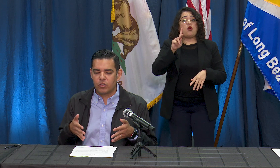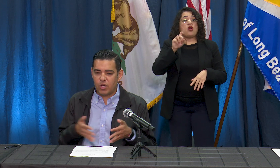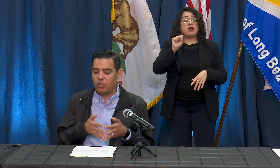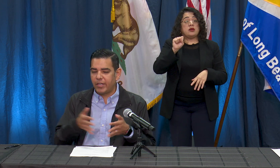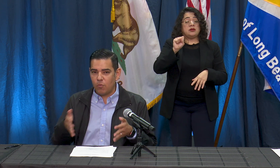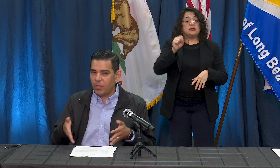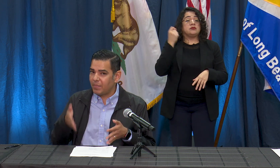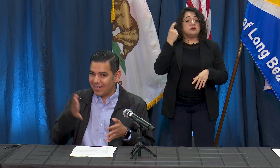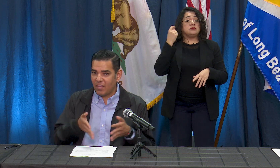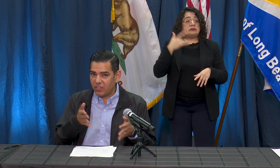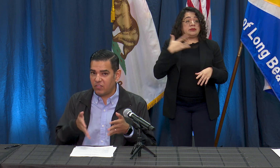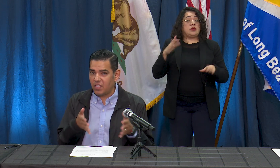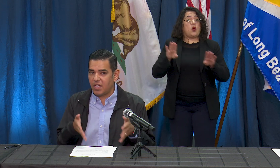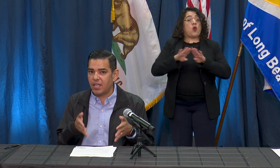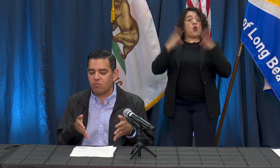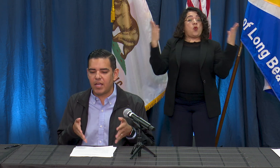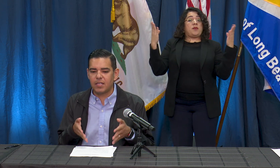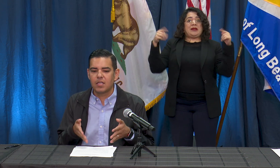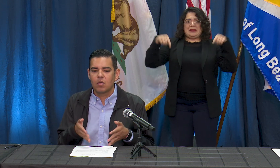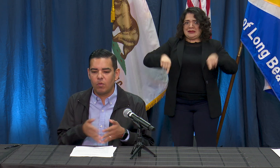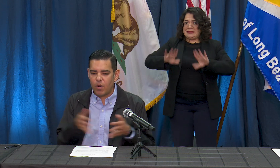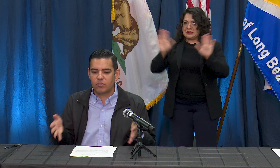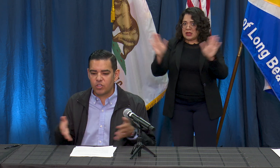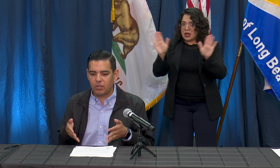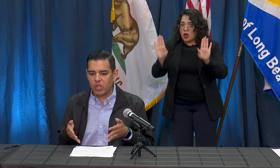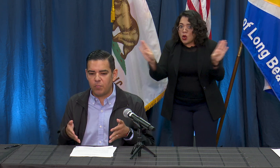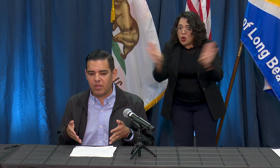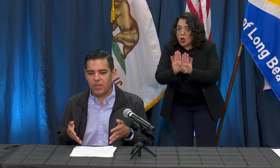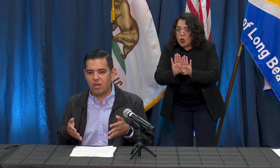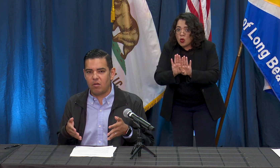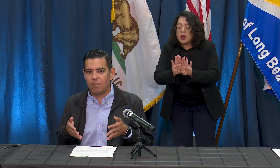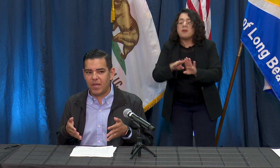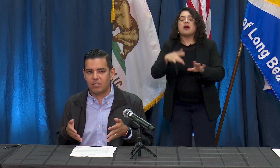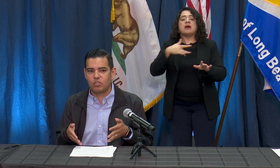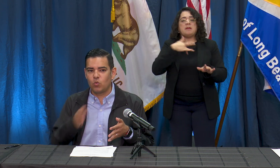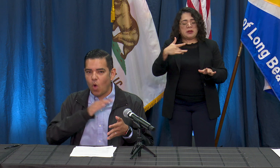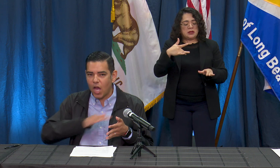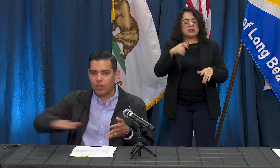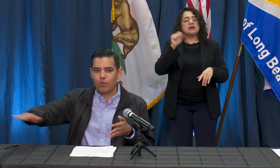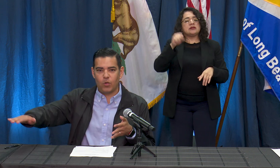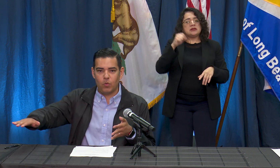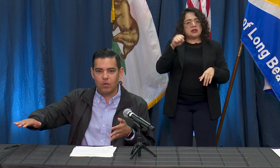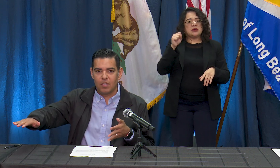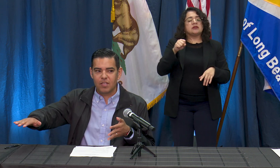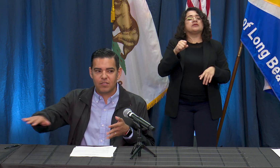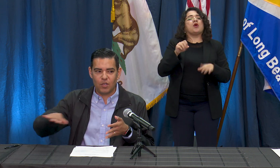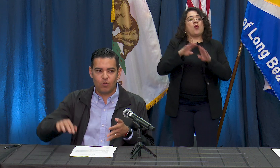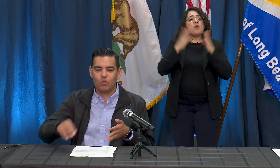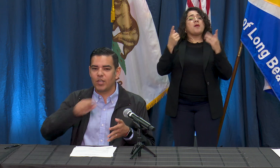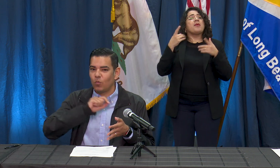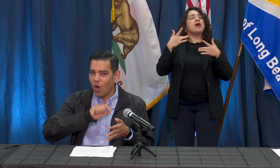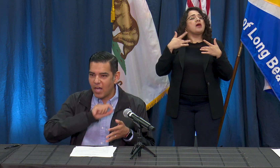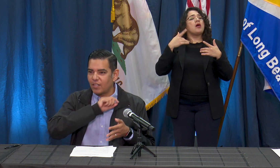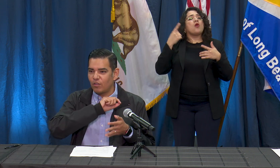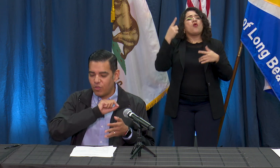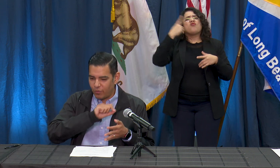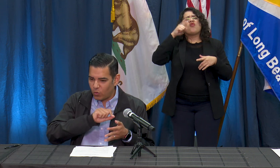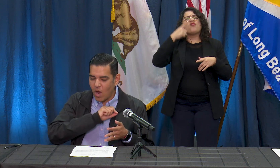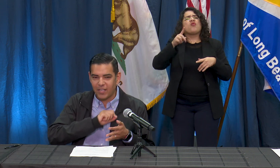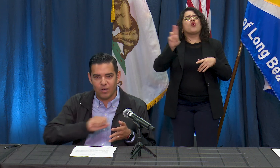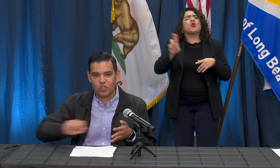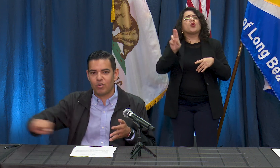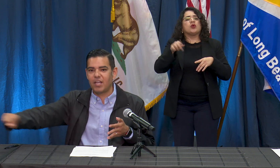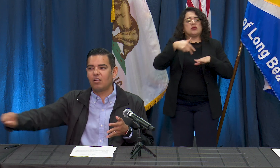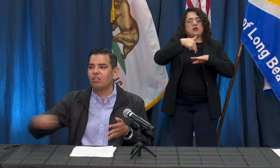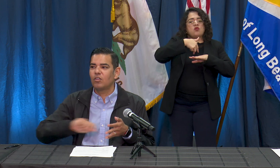are generally open, but not this Sunday, right? Well, parks are generally open. They're meant to walk through. So you can walk, if